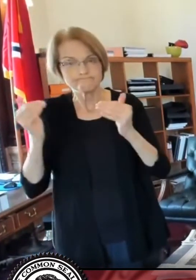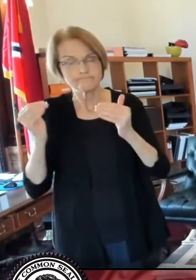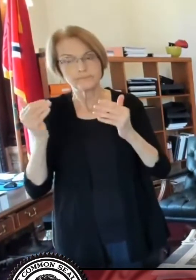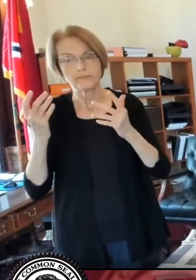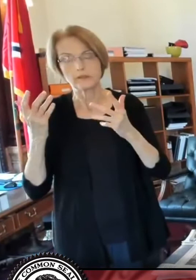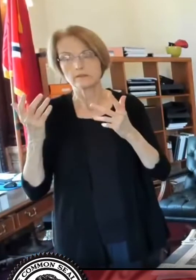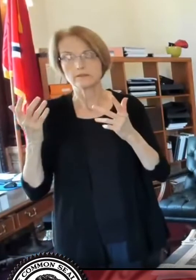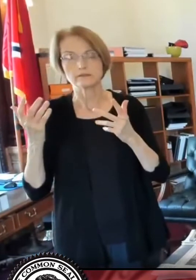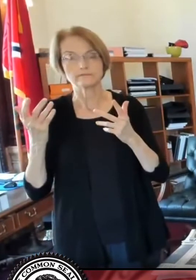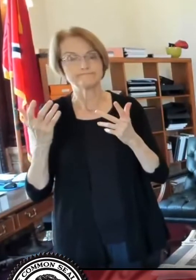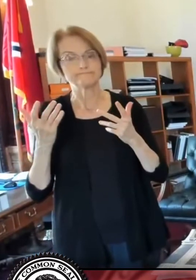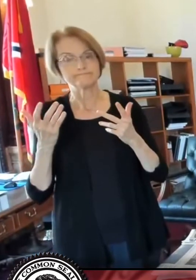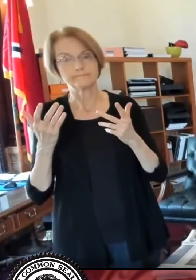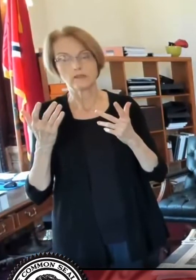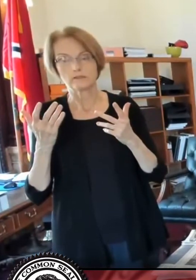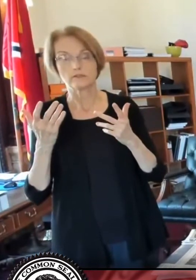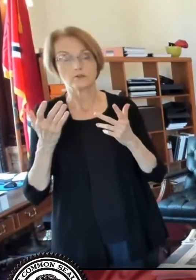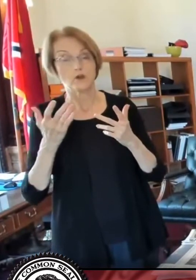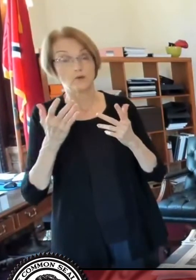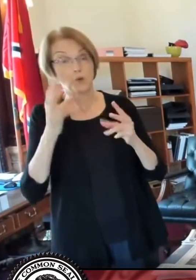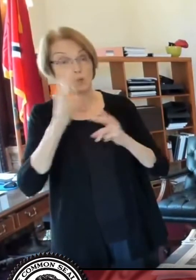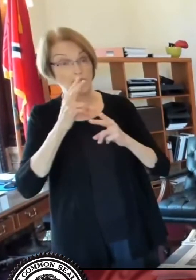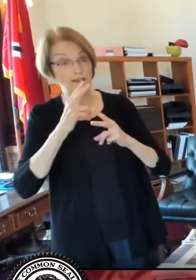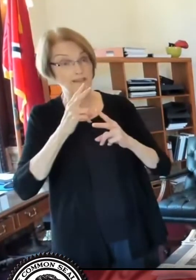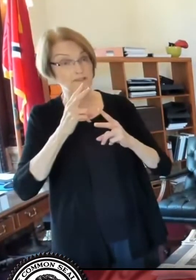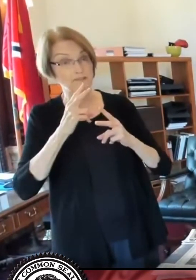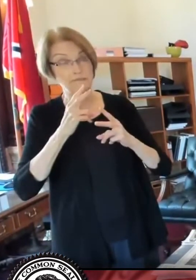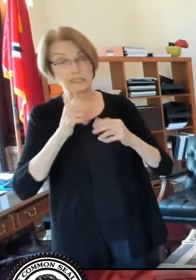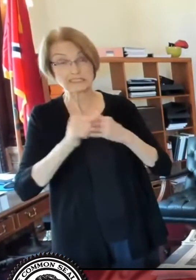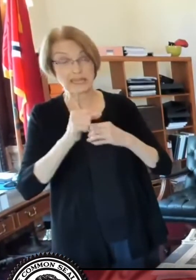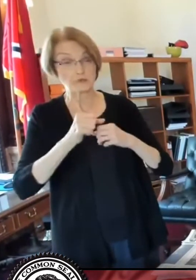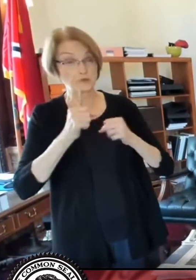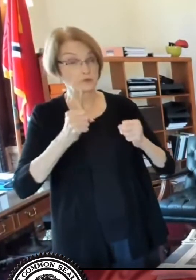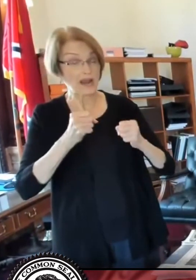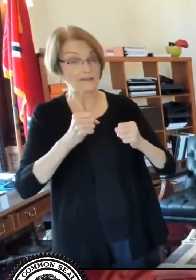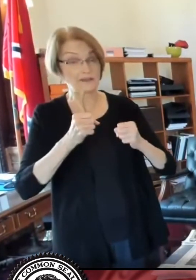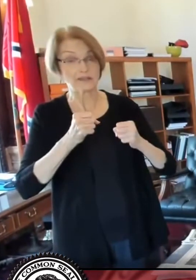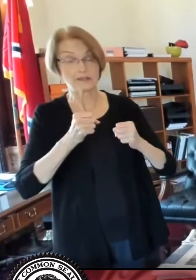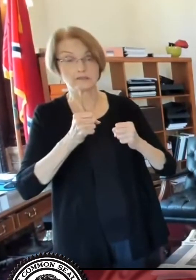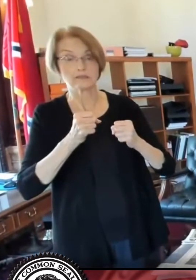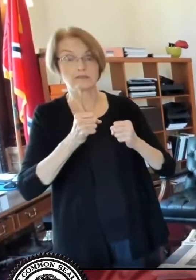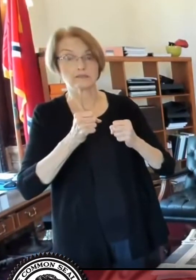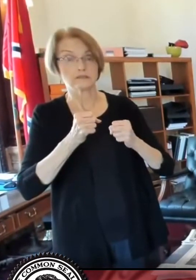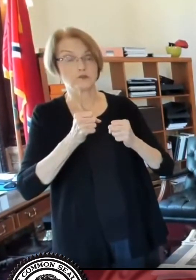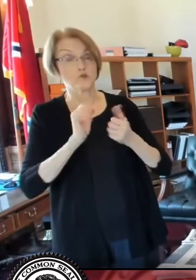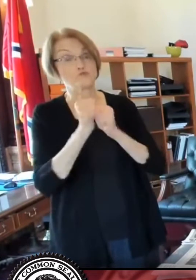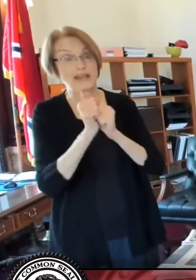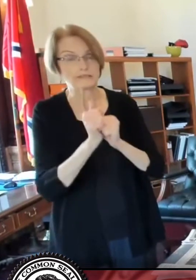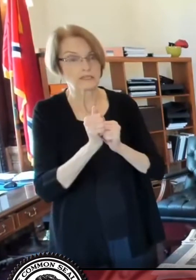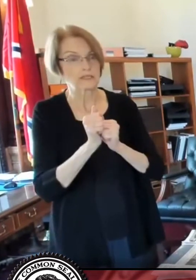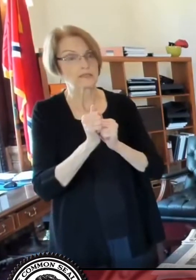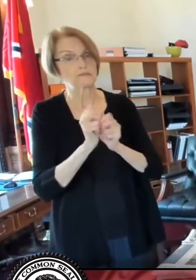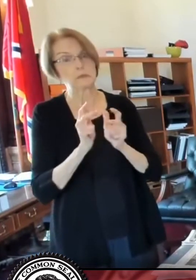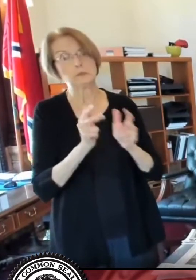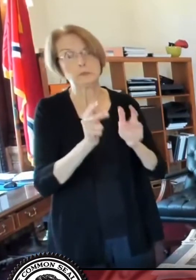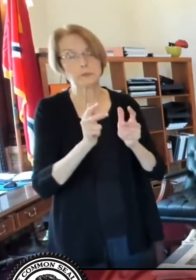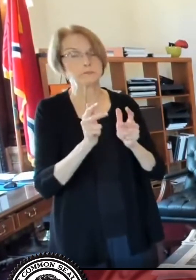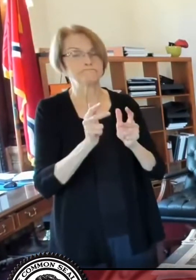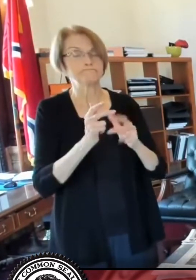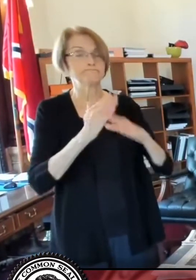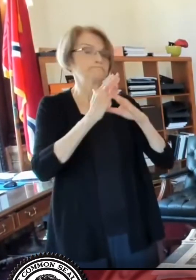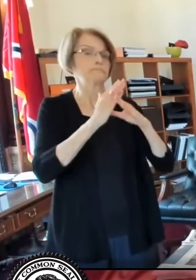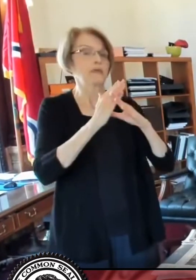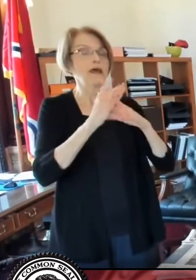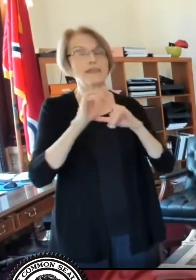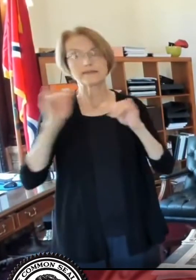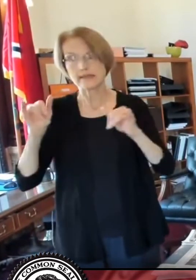preventing reckless driving, dangerous driving, drag racing, all of that, and being able to have it open